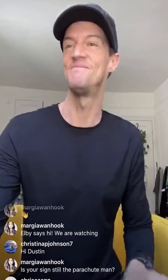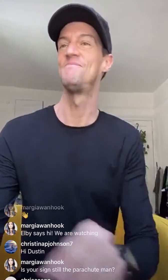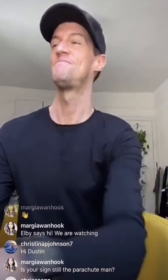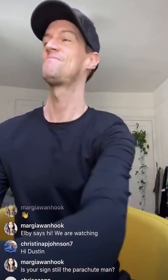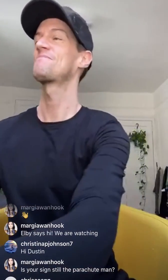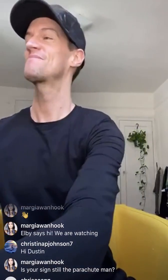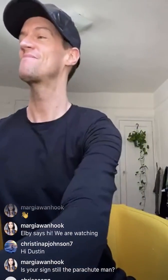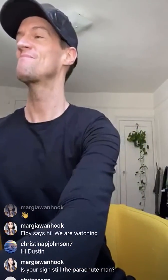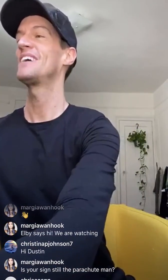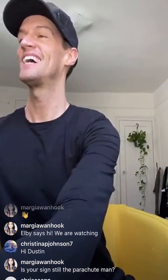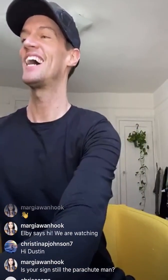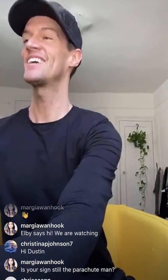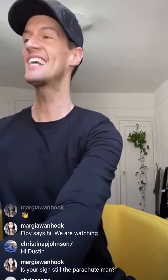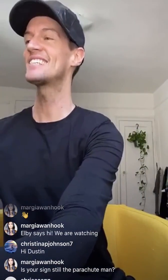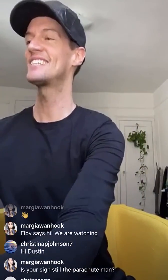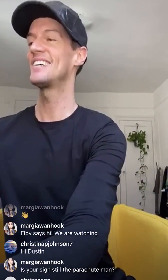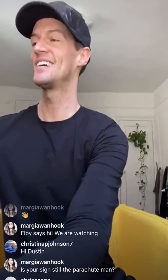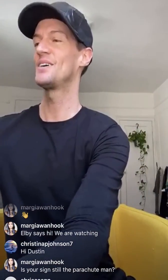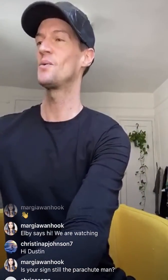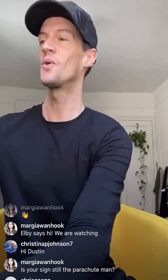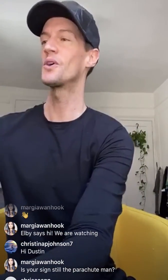Nice. Show me share.